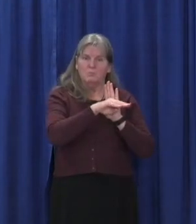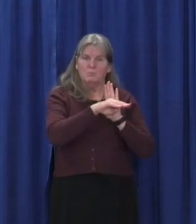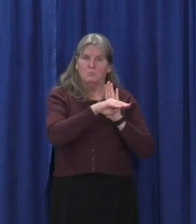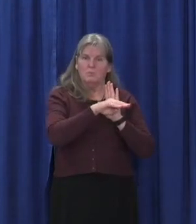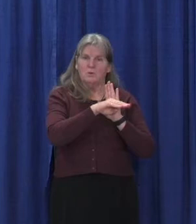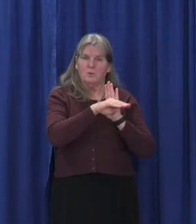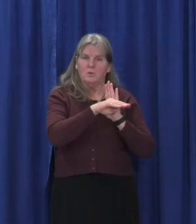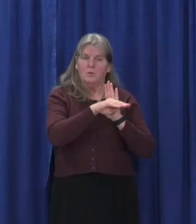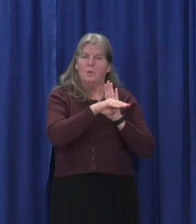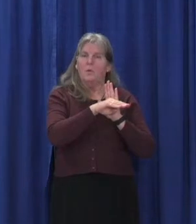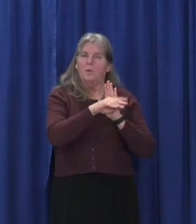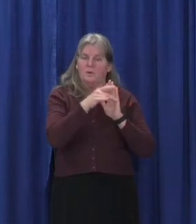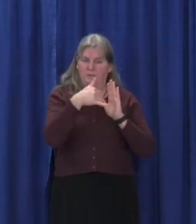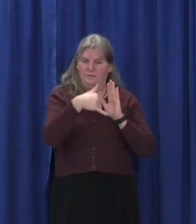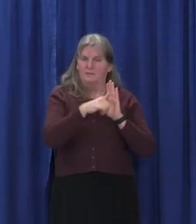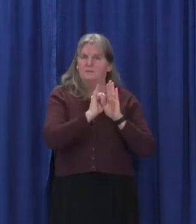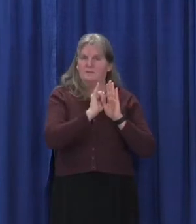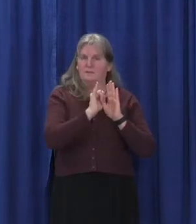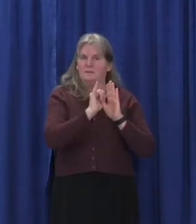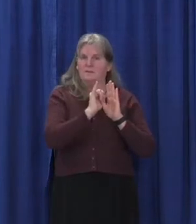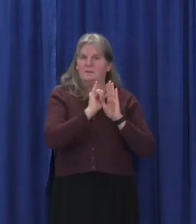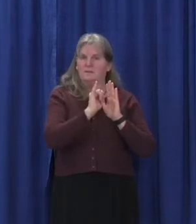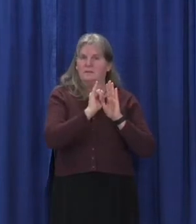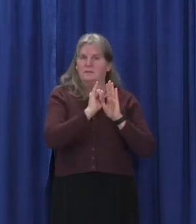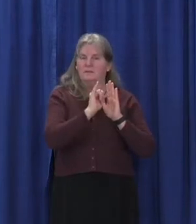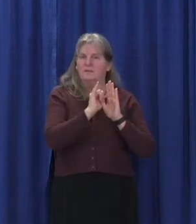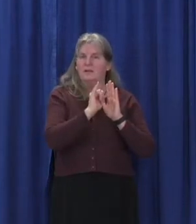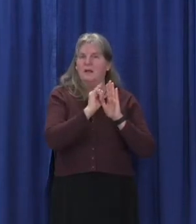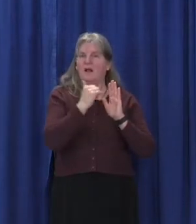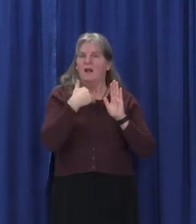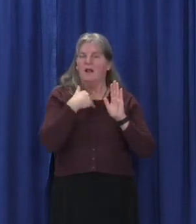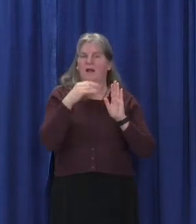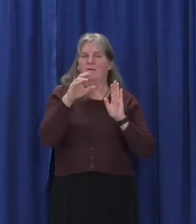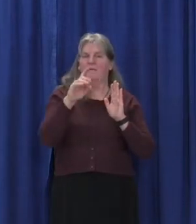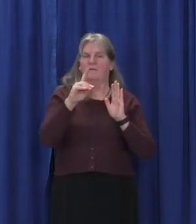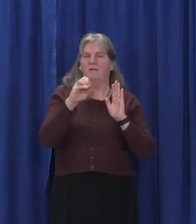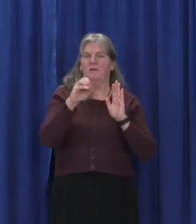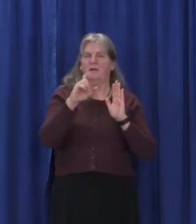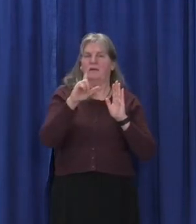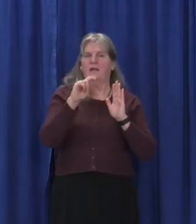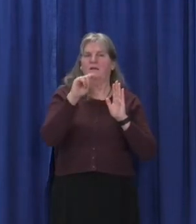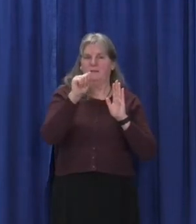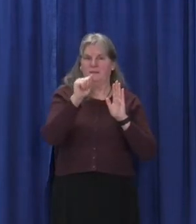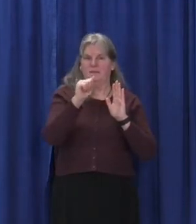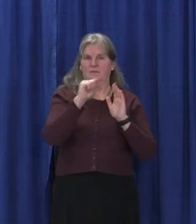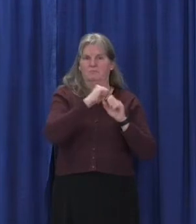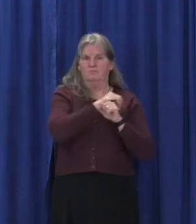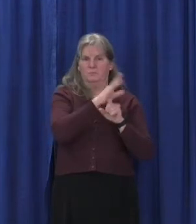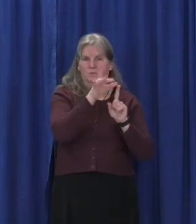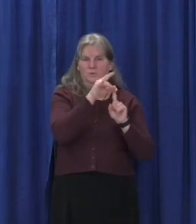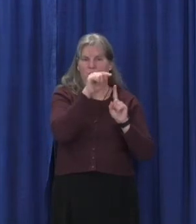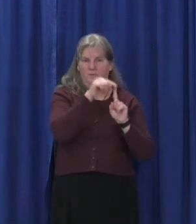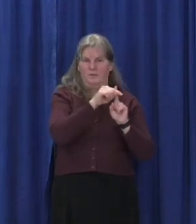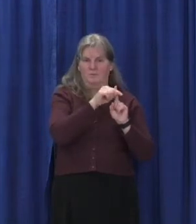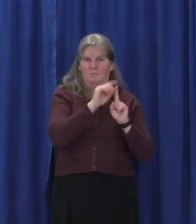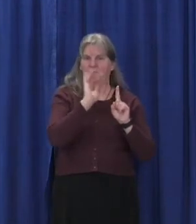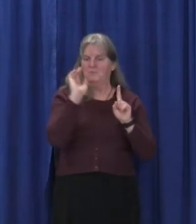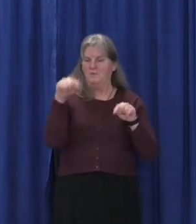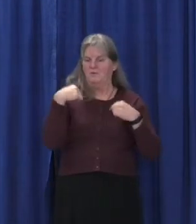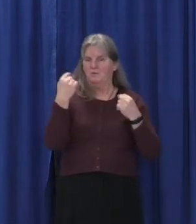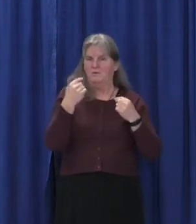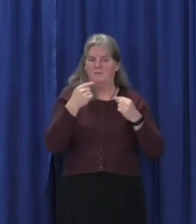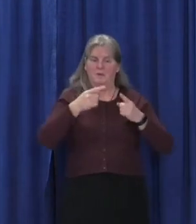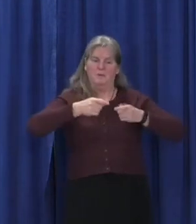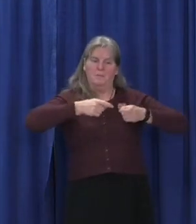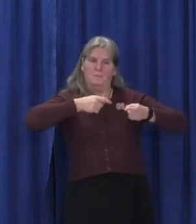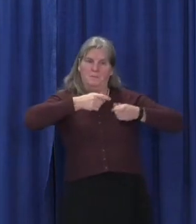continue to be in the middle of the Delta wave, and we're able to manage the case counts we have